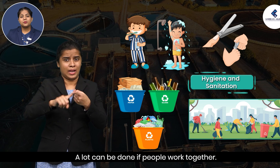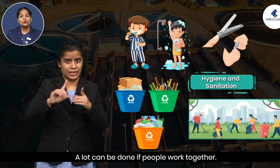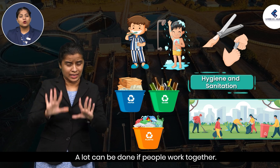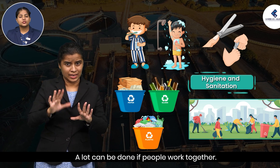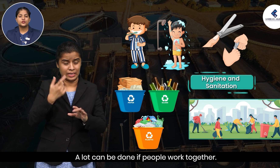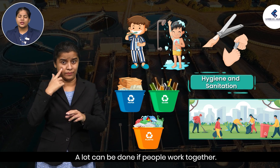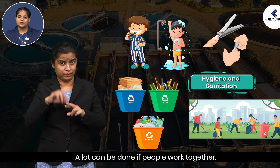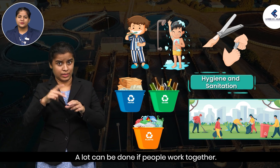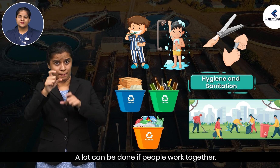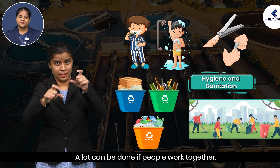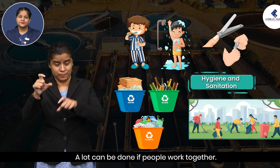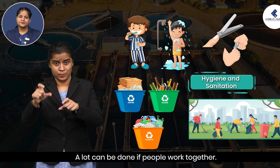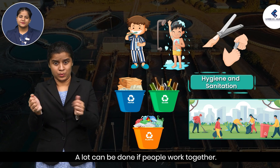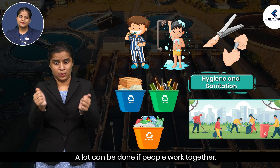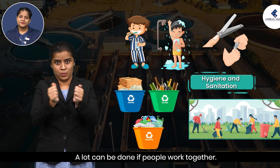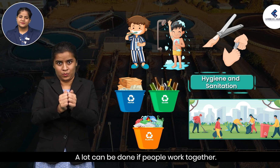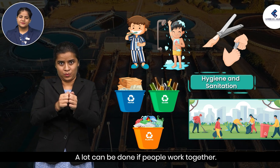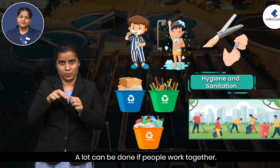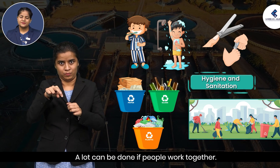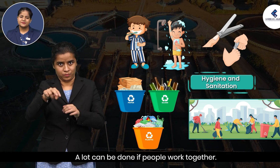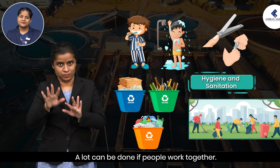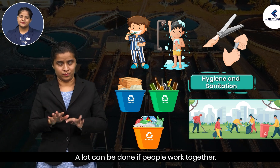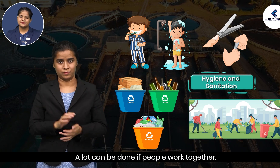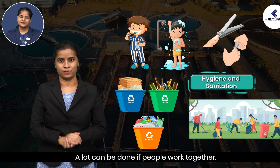if people work together.